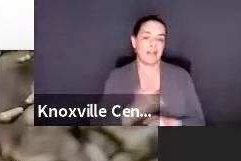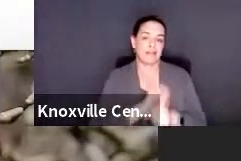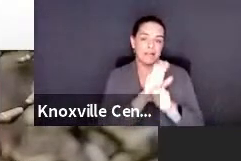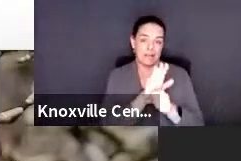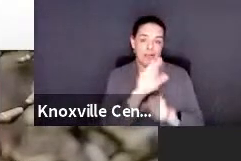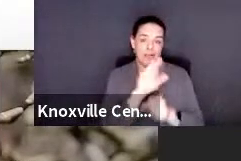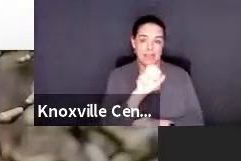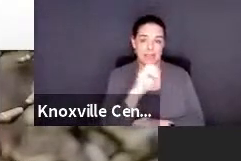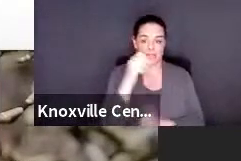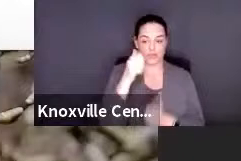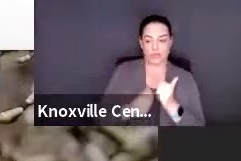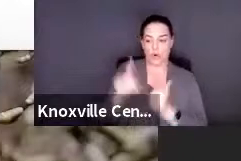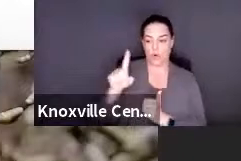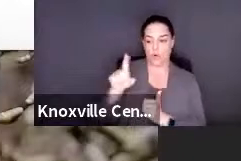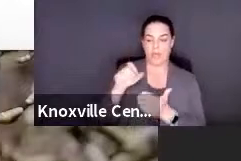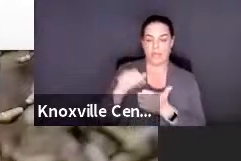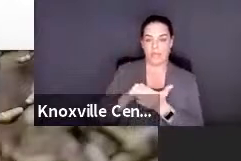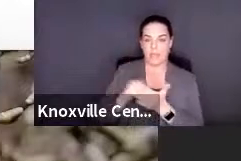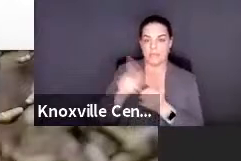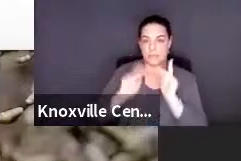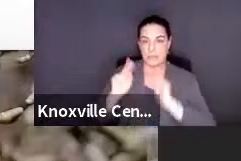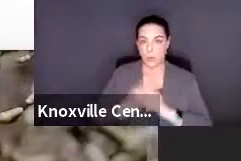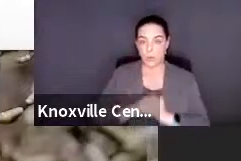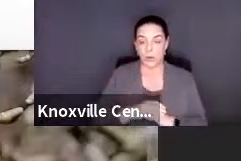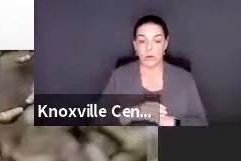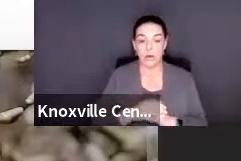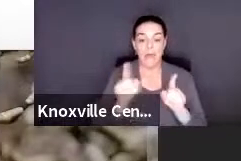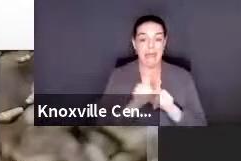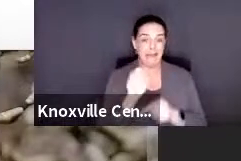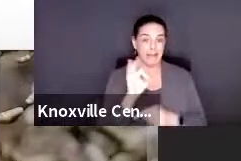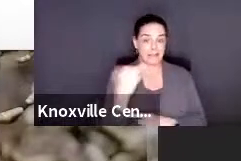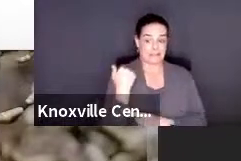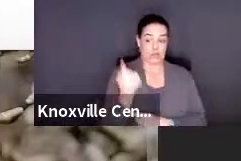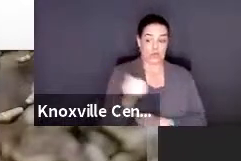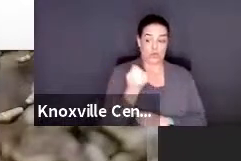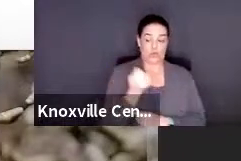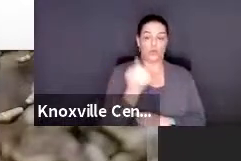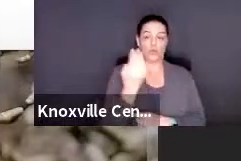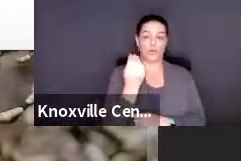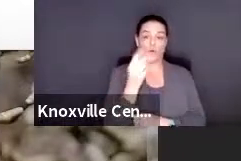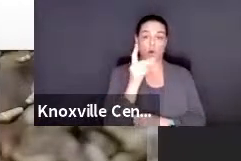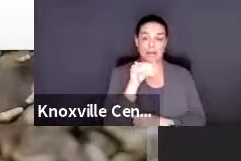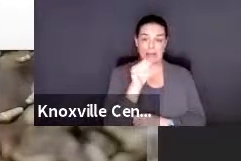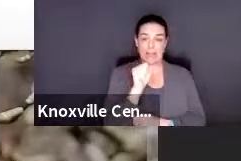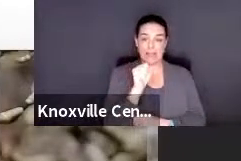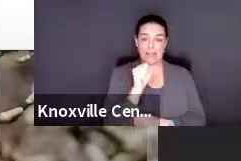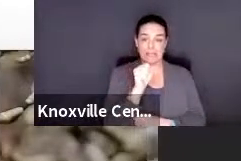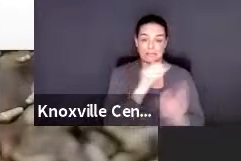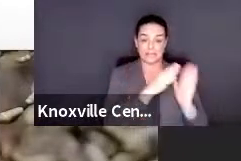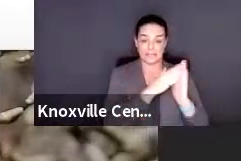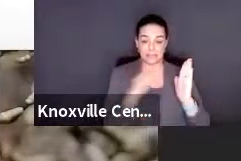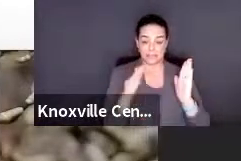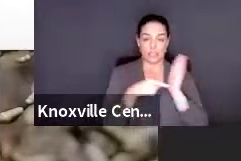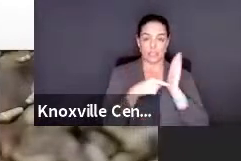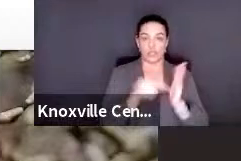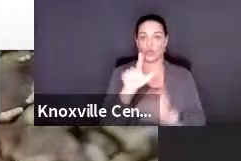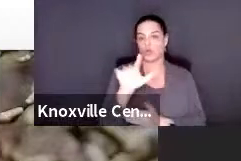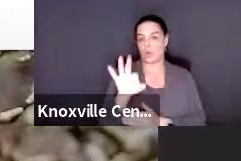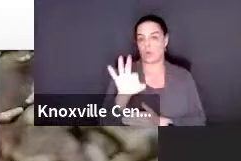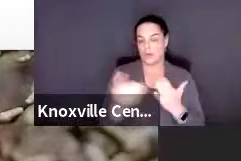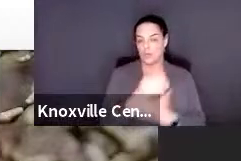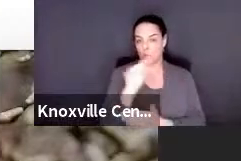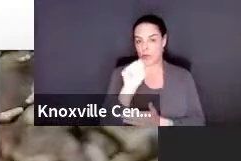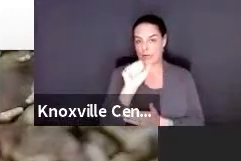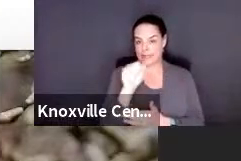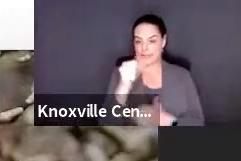per 100,000 population. As of Tuesday, our 14-day trend line shows 29 new cases